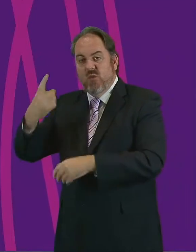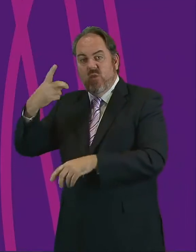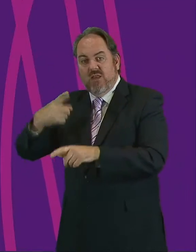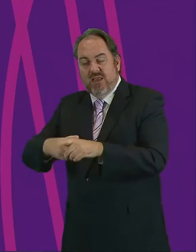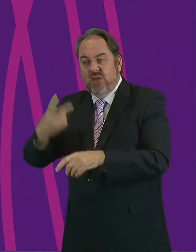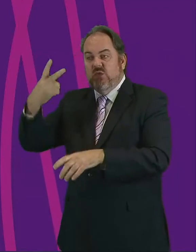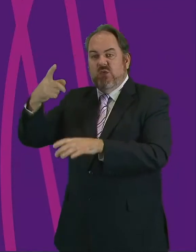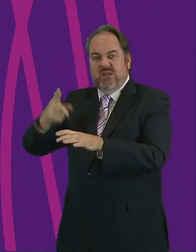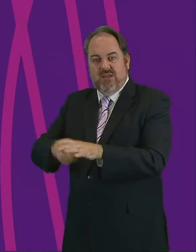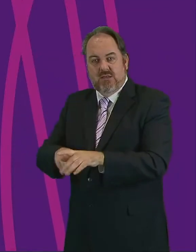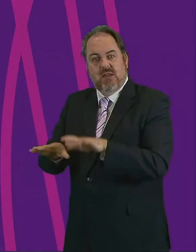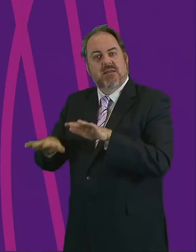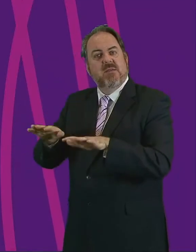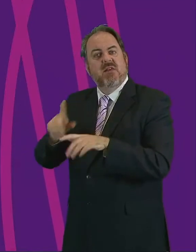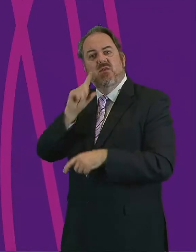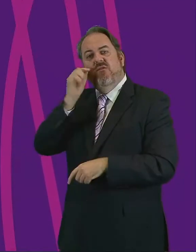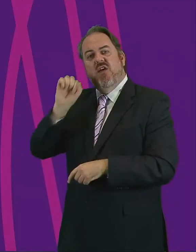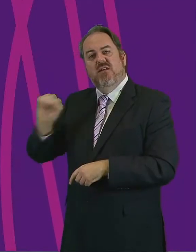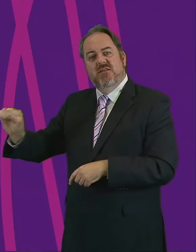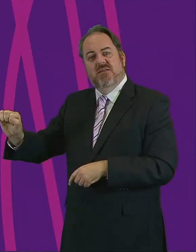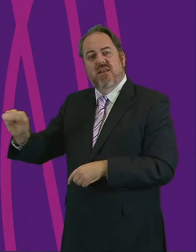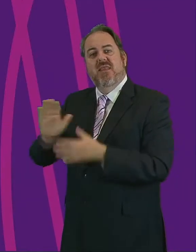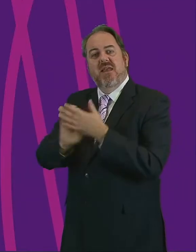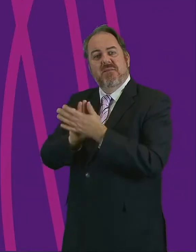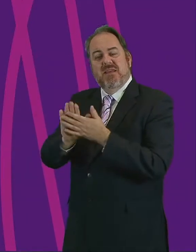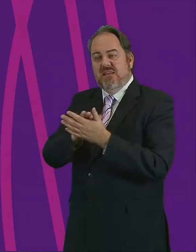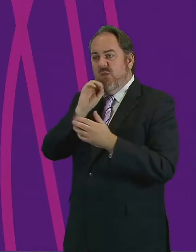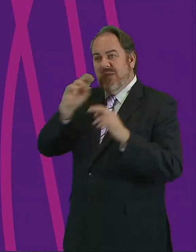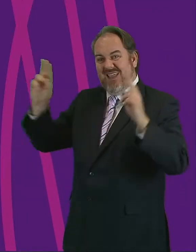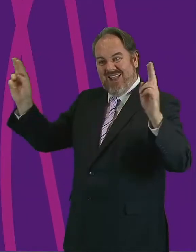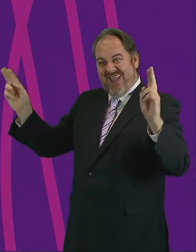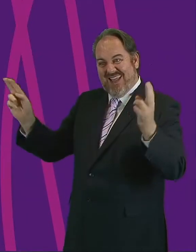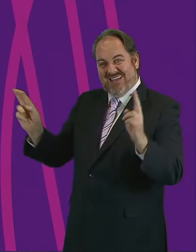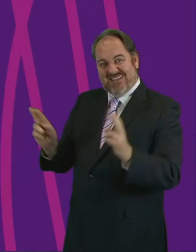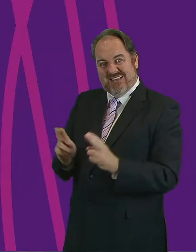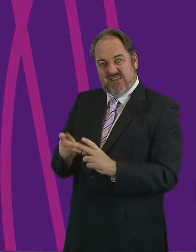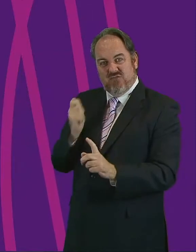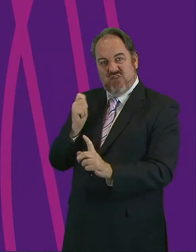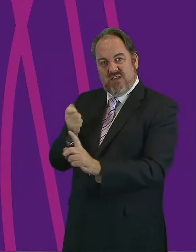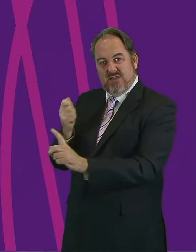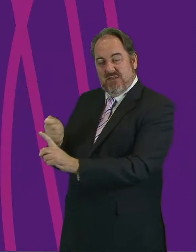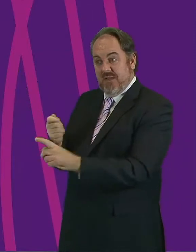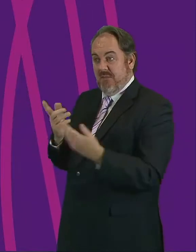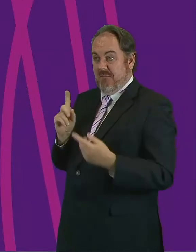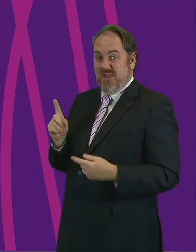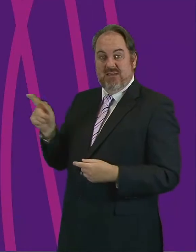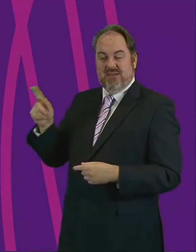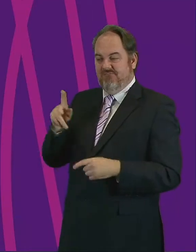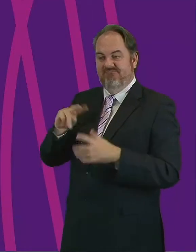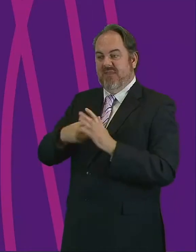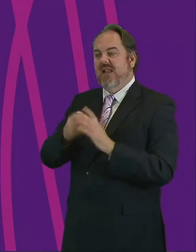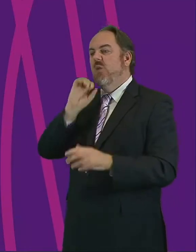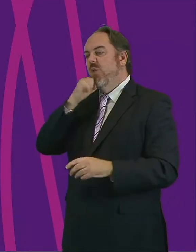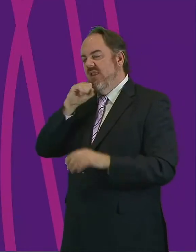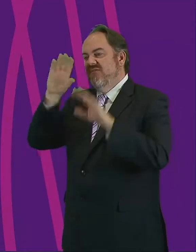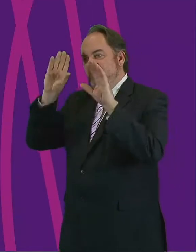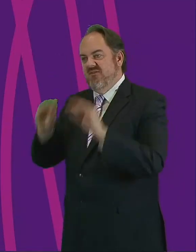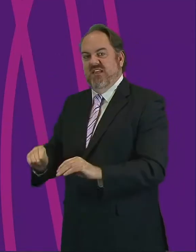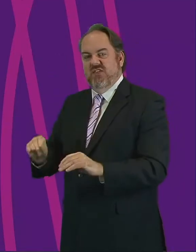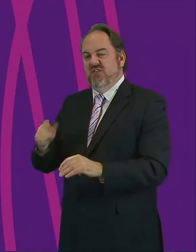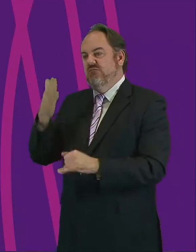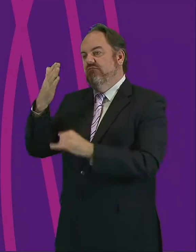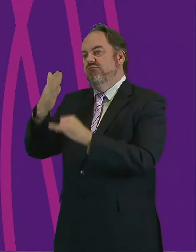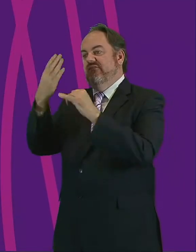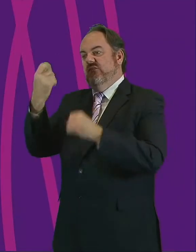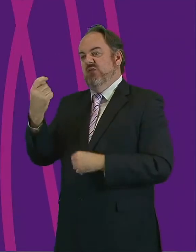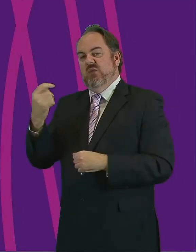the rapid increase in redundancies, particularly in the hospitality sector. But the point he makes about ensuring that there are fair